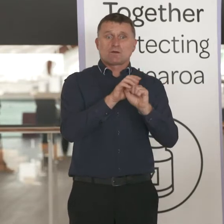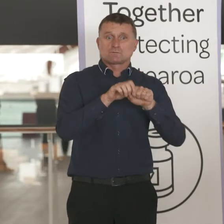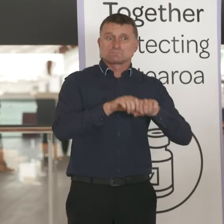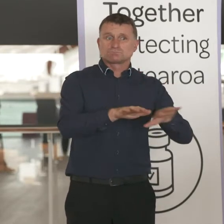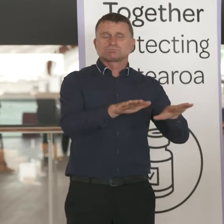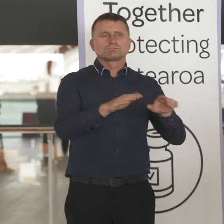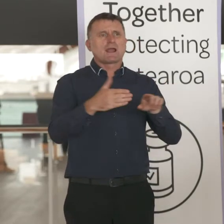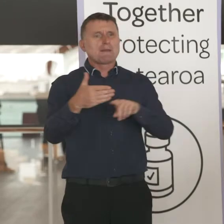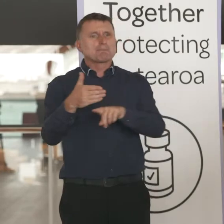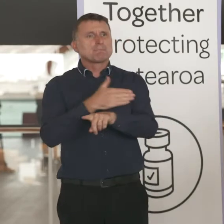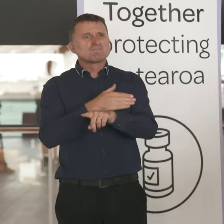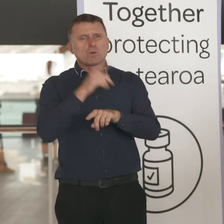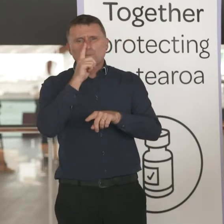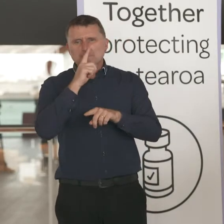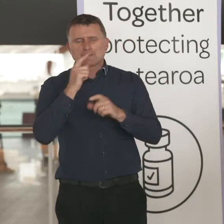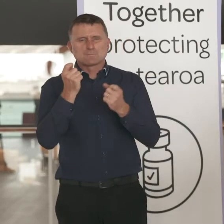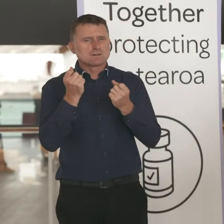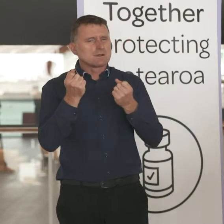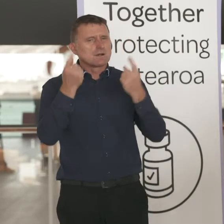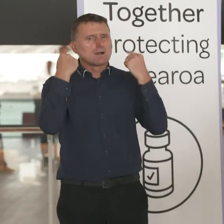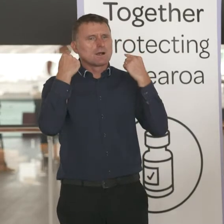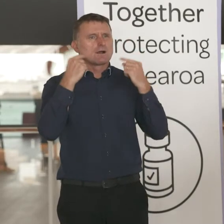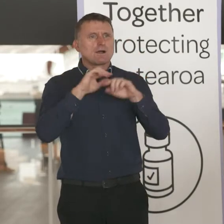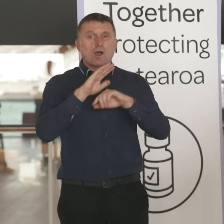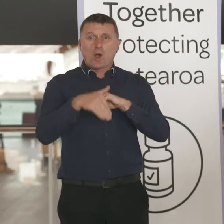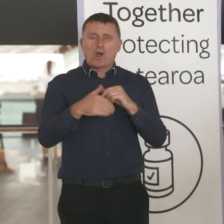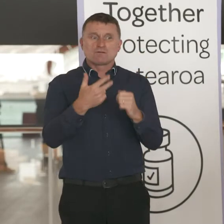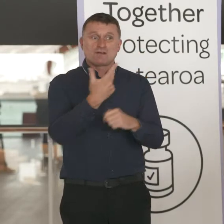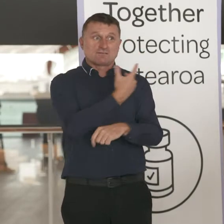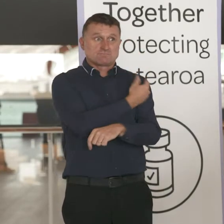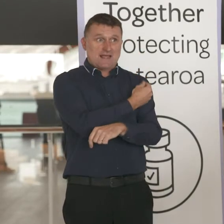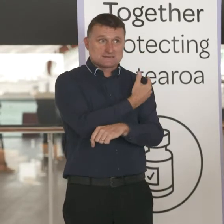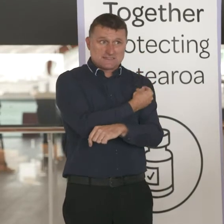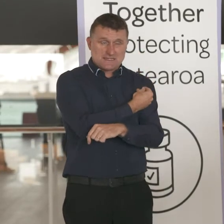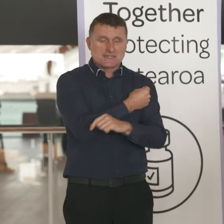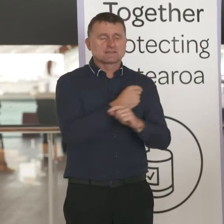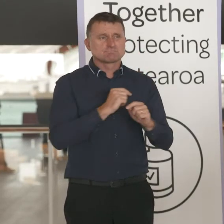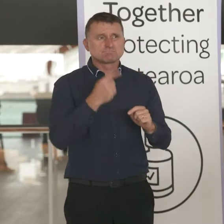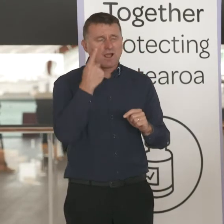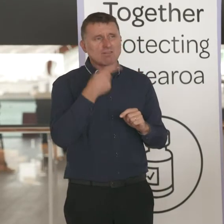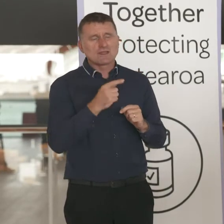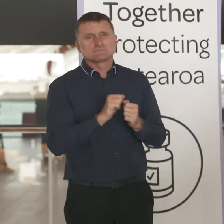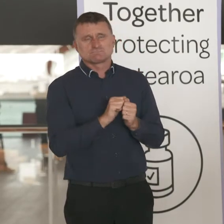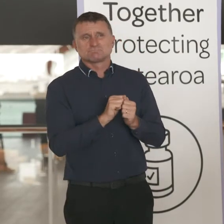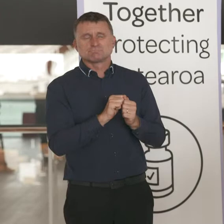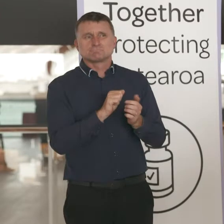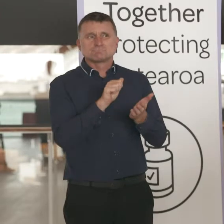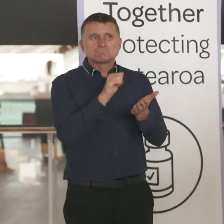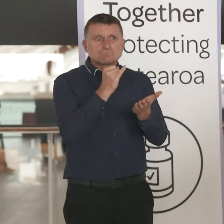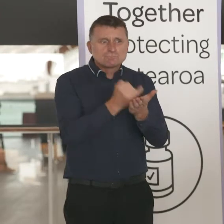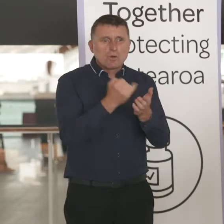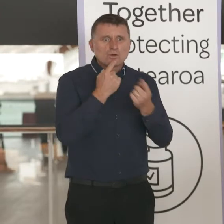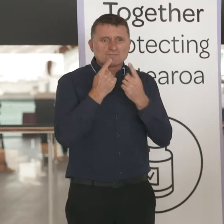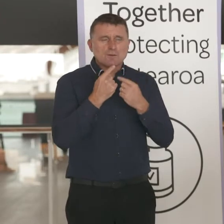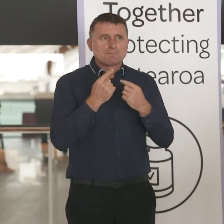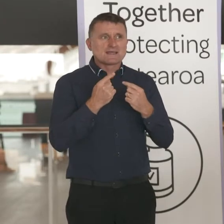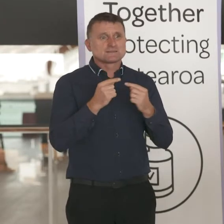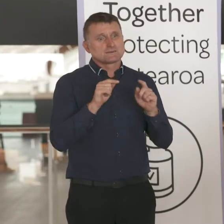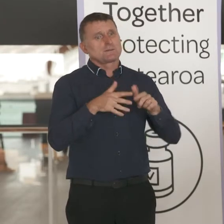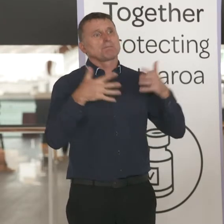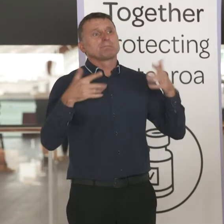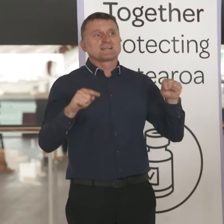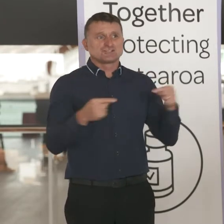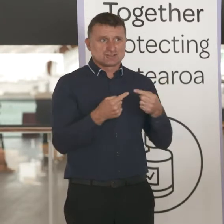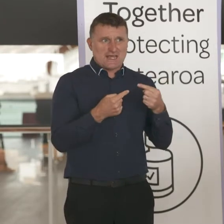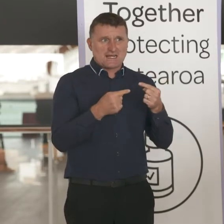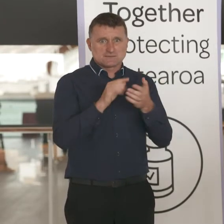vaccinations, is the issue of misinformation, and I think that's grown. So it's an enormous challenge for us. When you